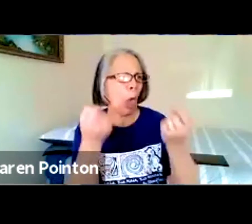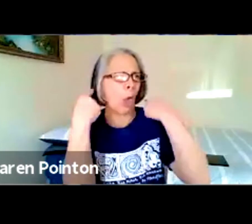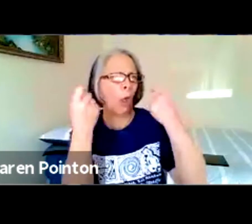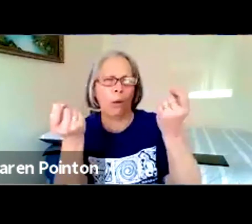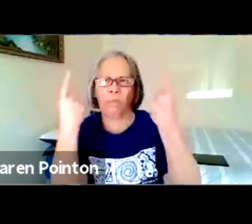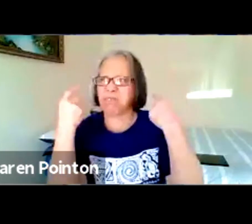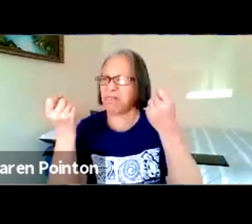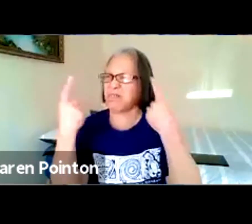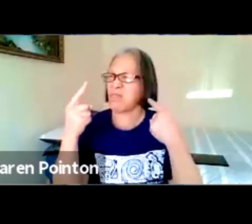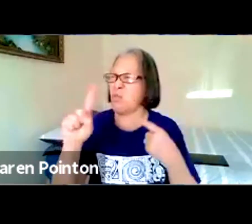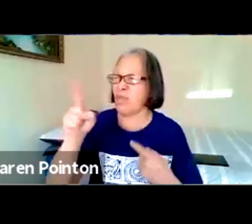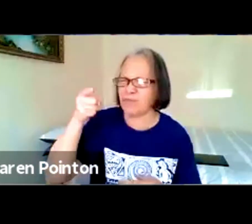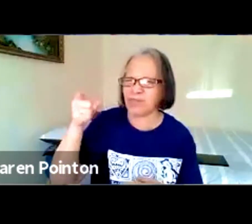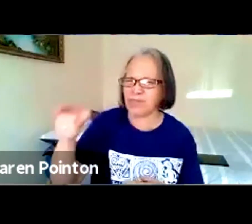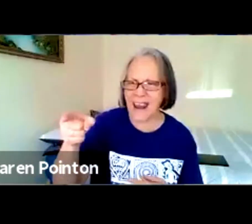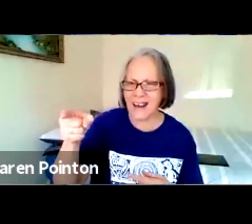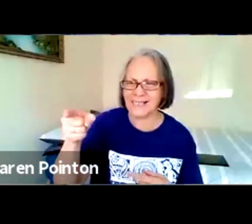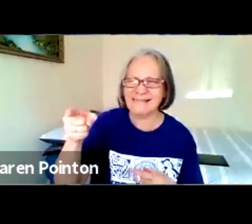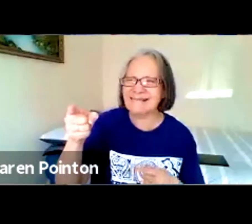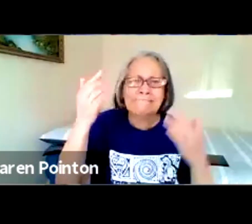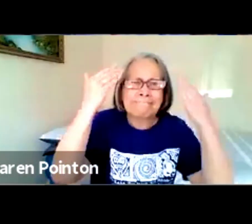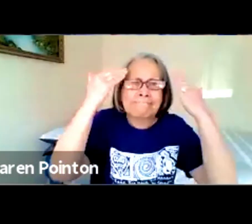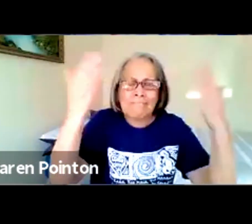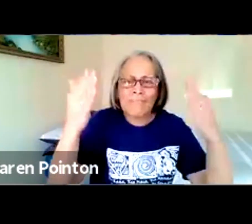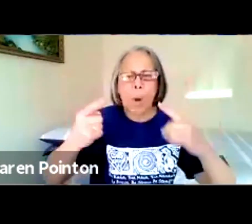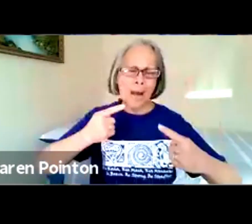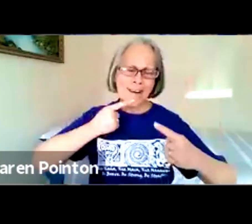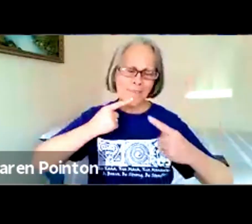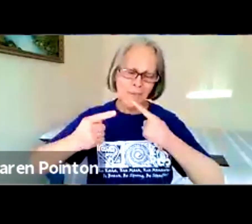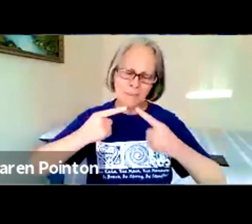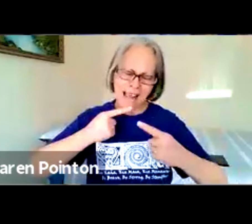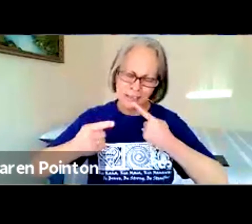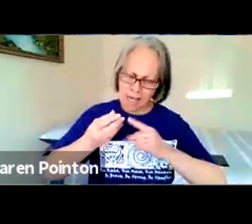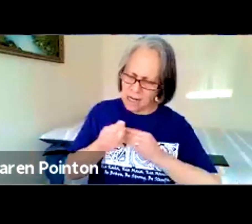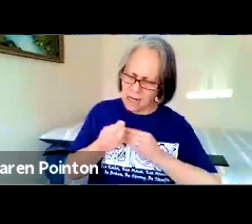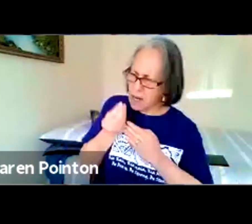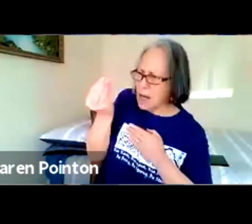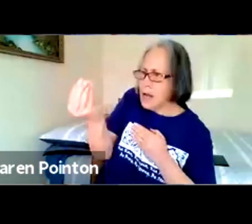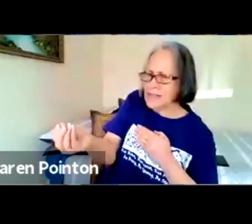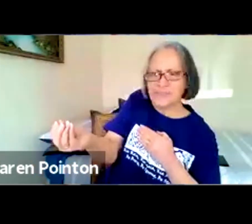in regards to the deaf community? A number of them don't understand the information that's coming at them.